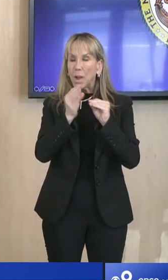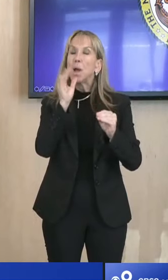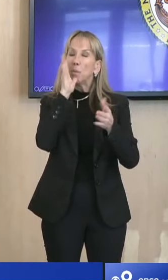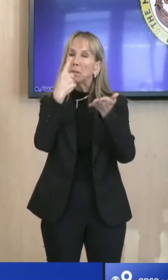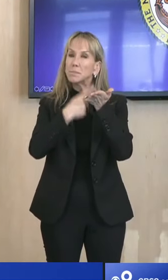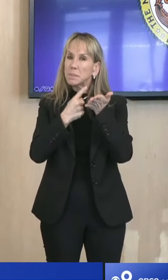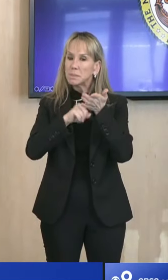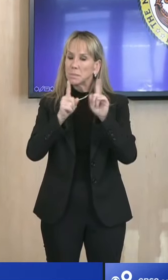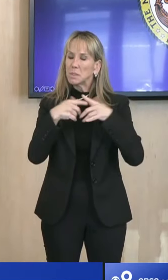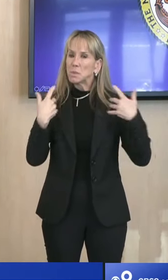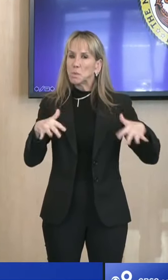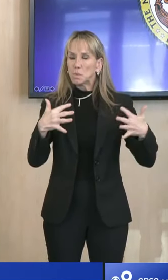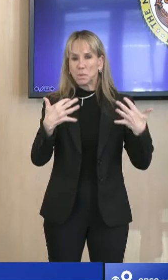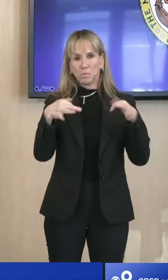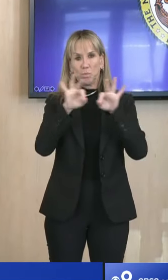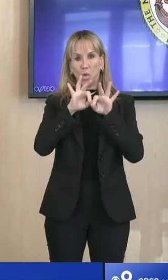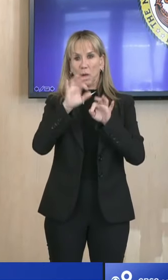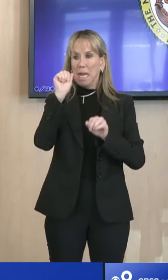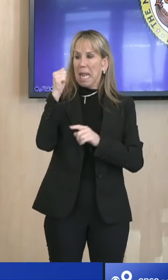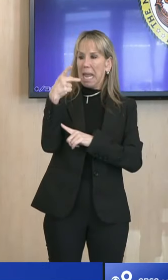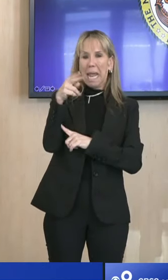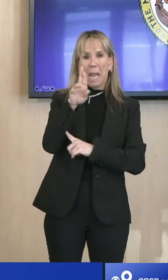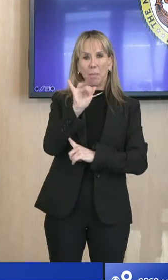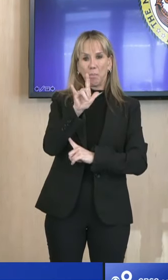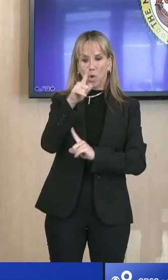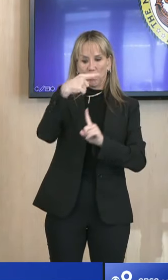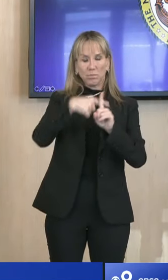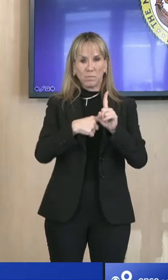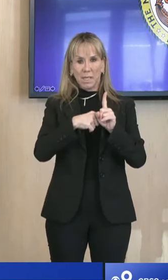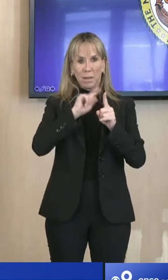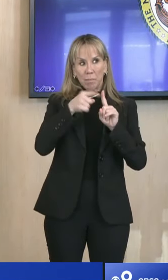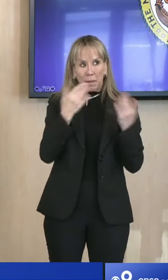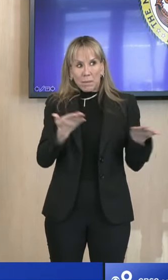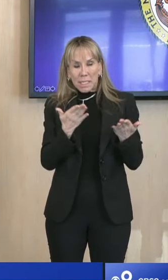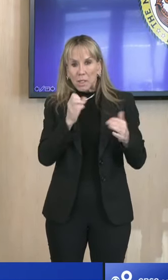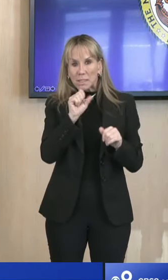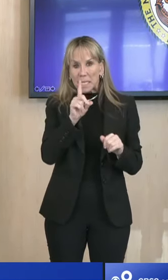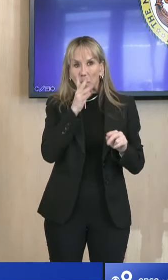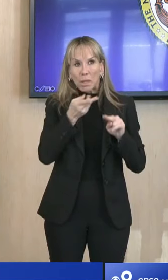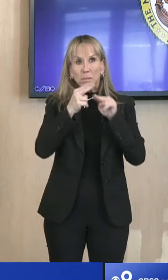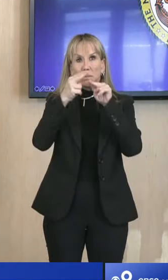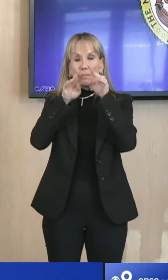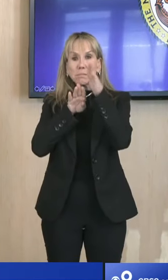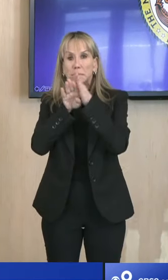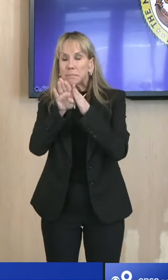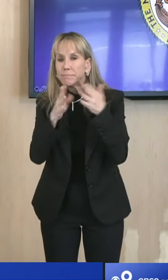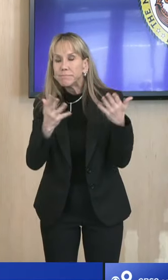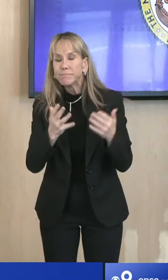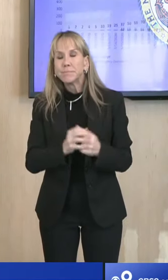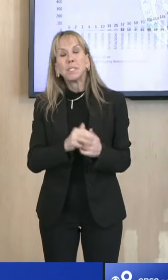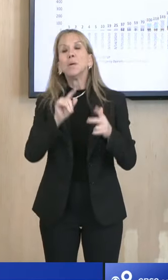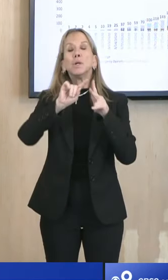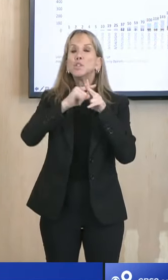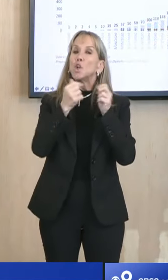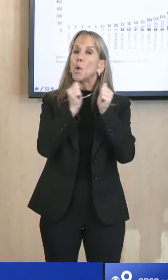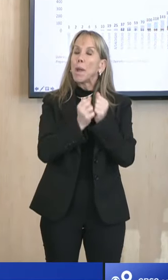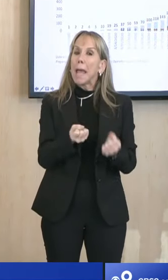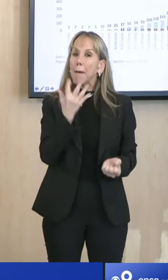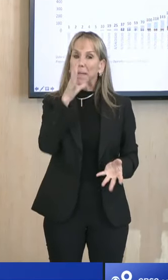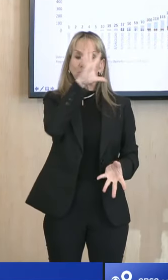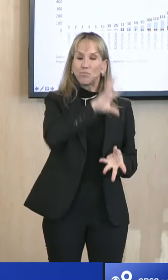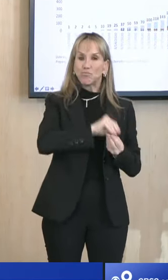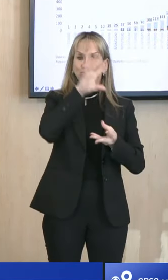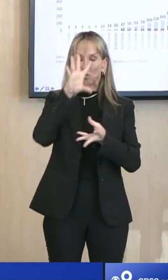significance of April in terms of the broader trajectory of San Diego County. Let's start with our total new cases and total